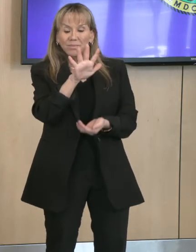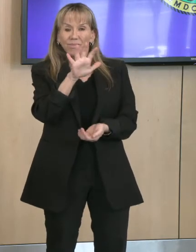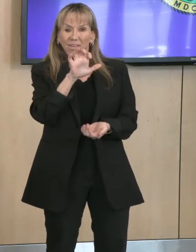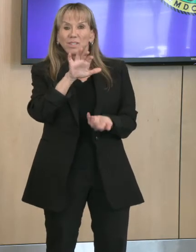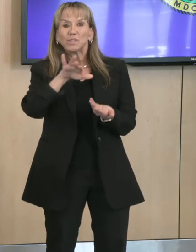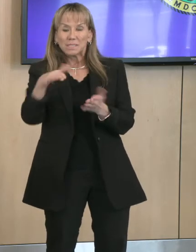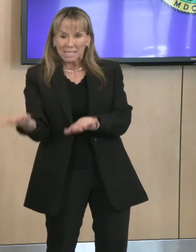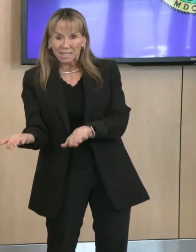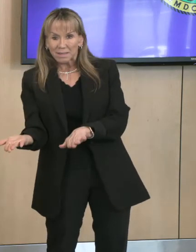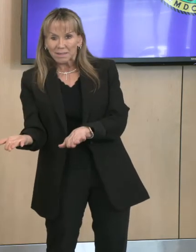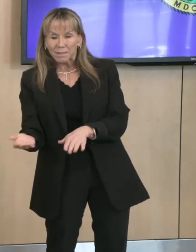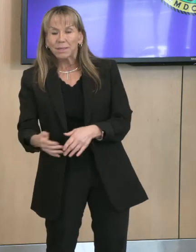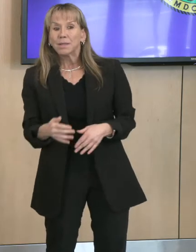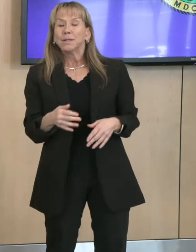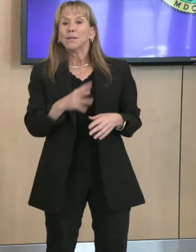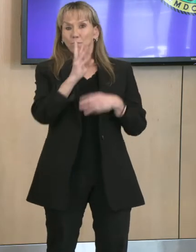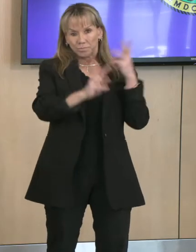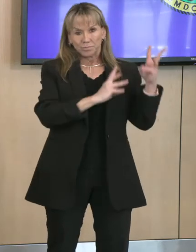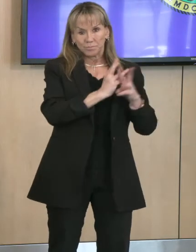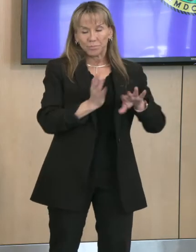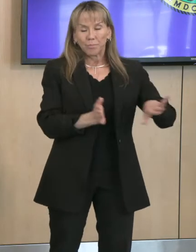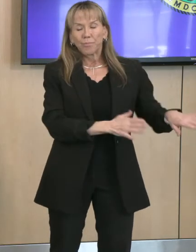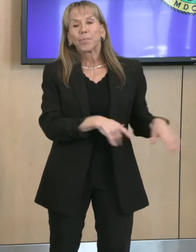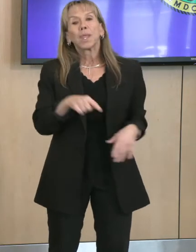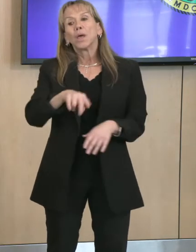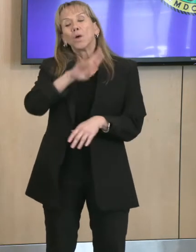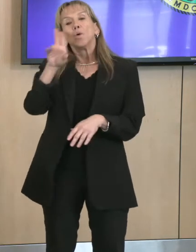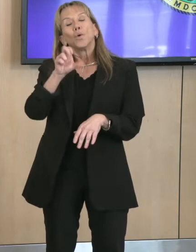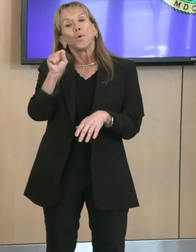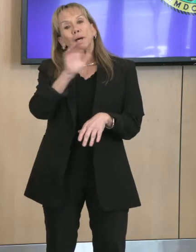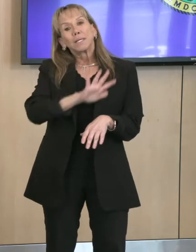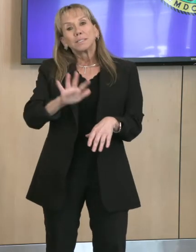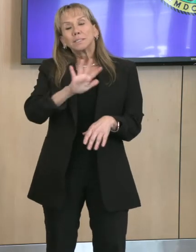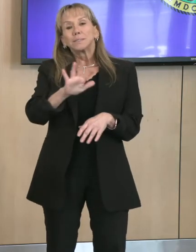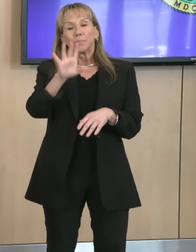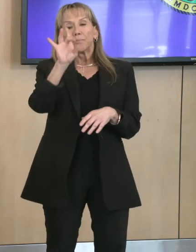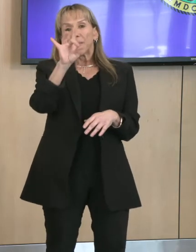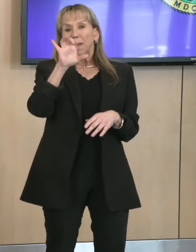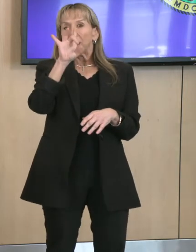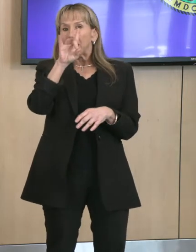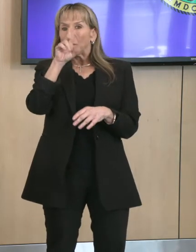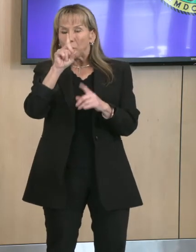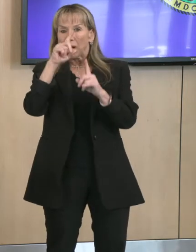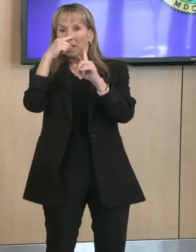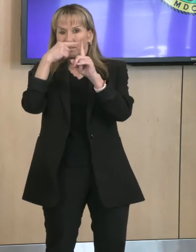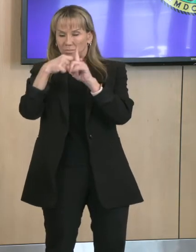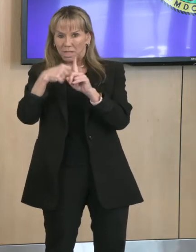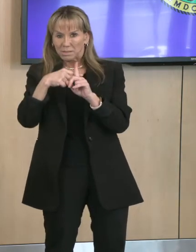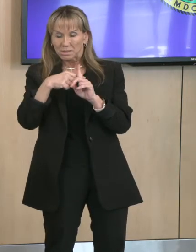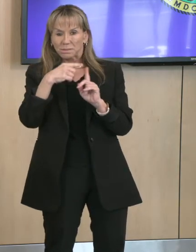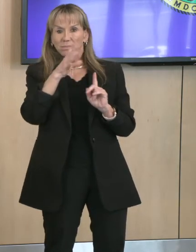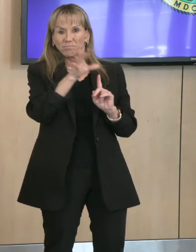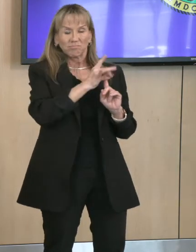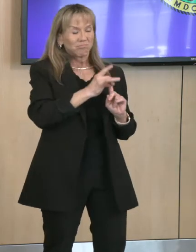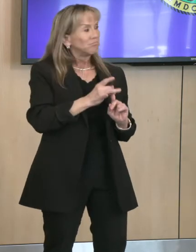41,500 deaths. Nationwide, there are over 181 positive cases, including